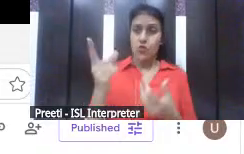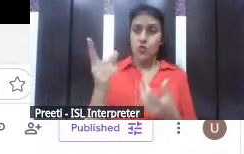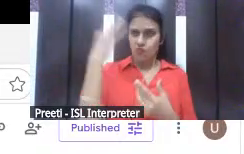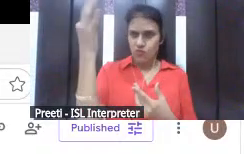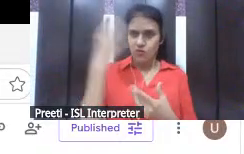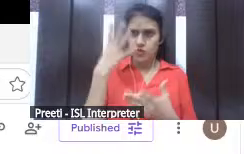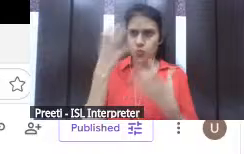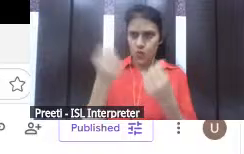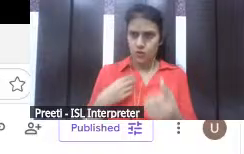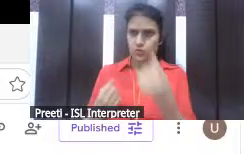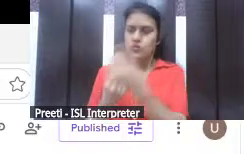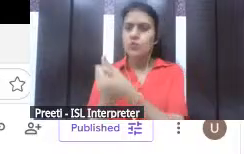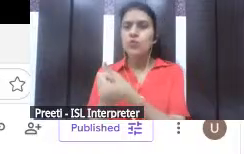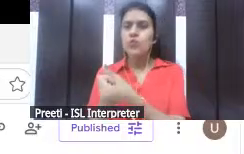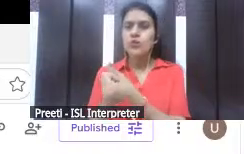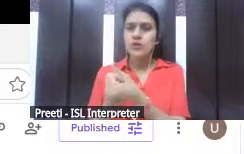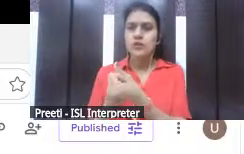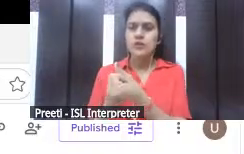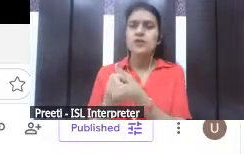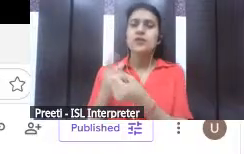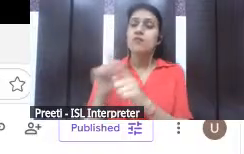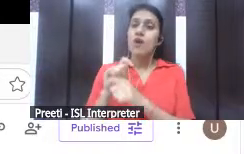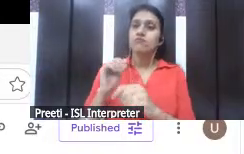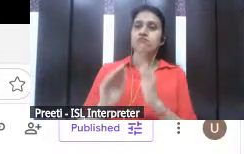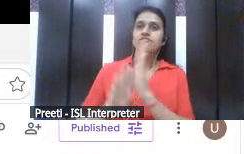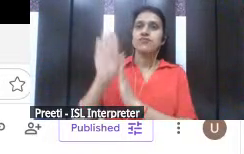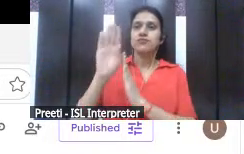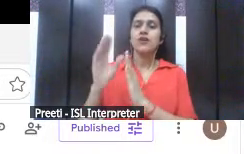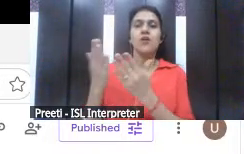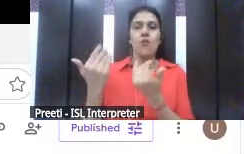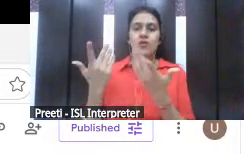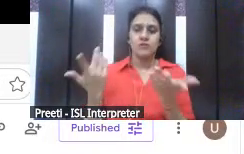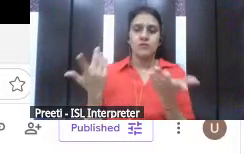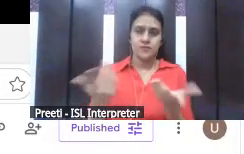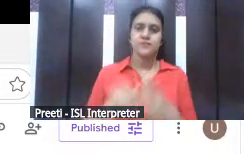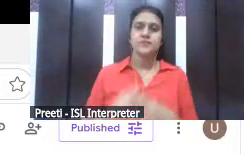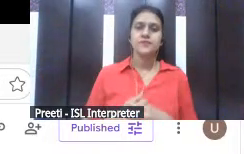think will help in advancing your work.